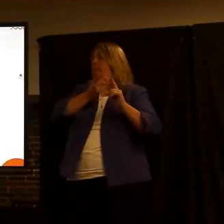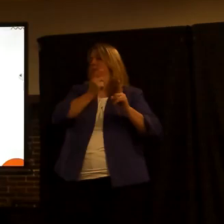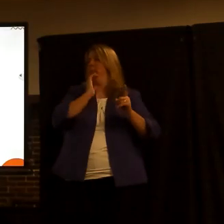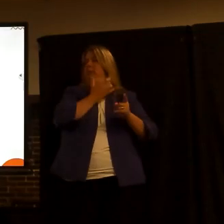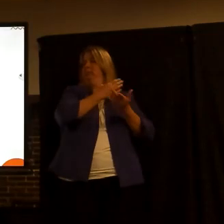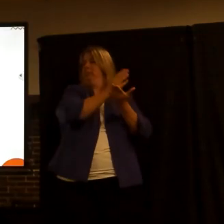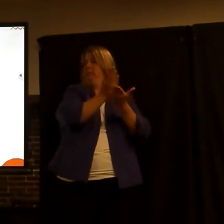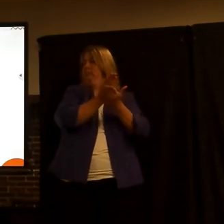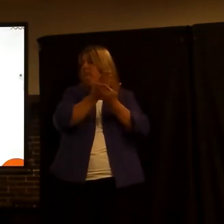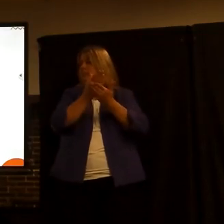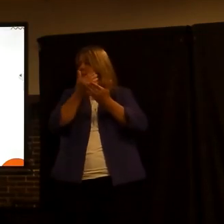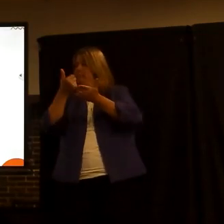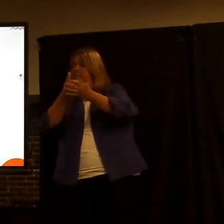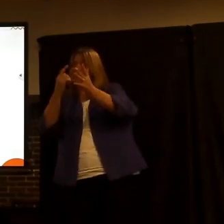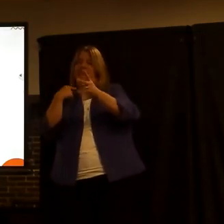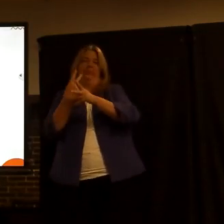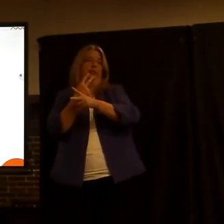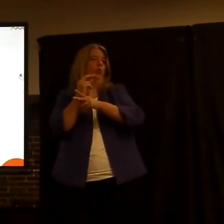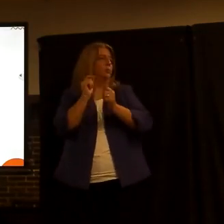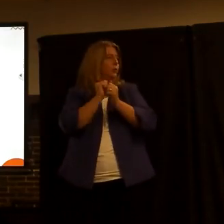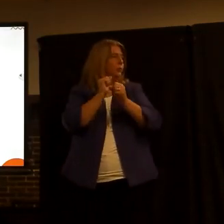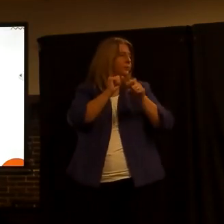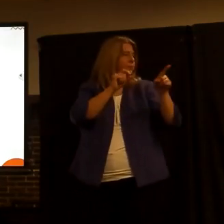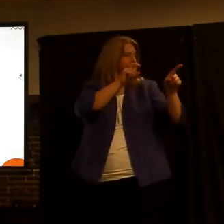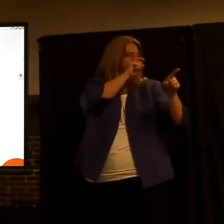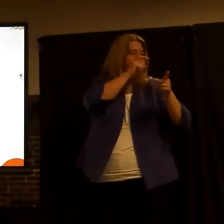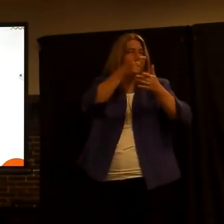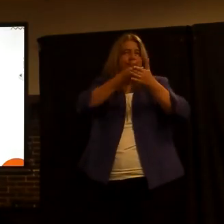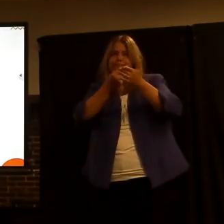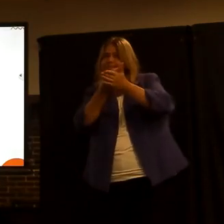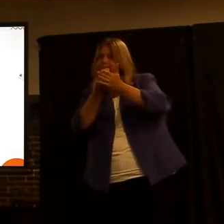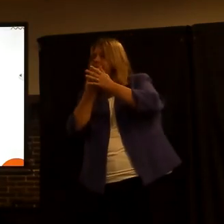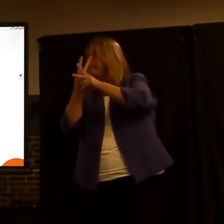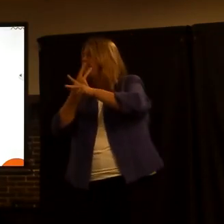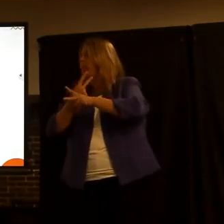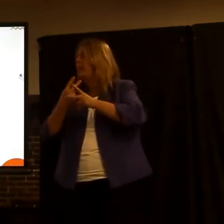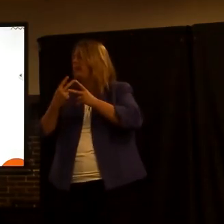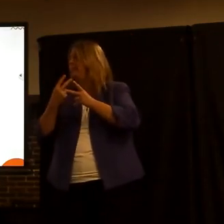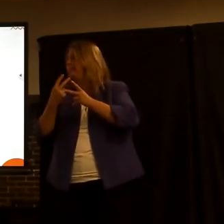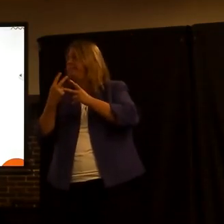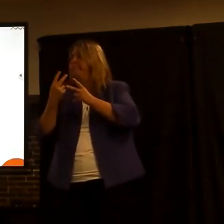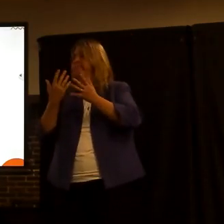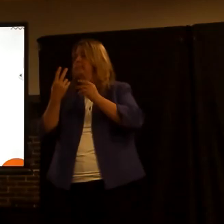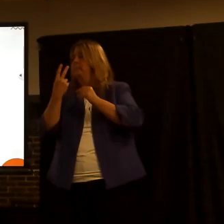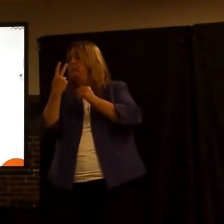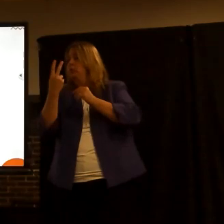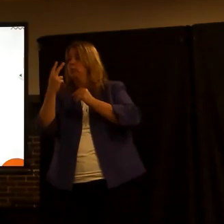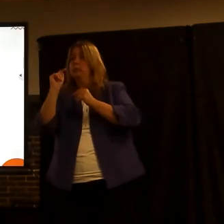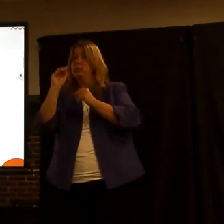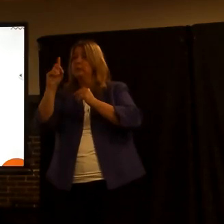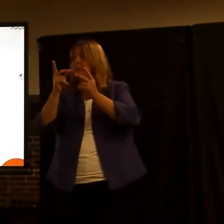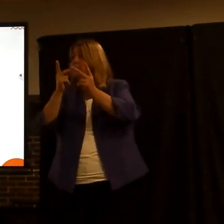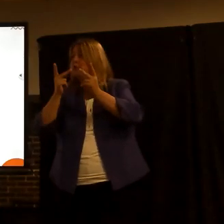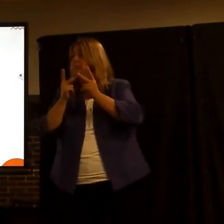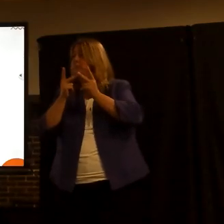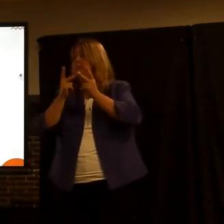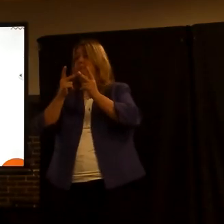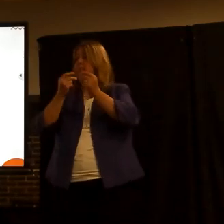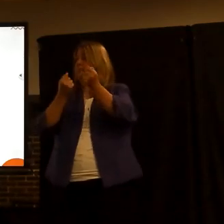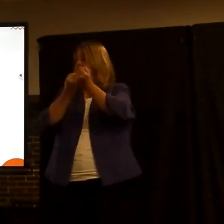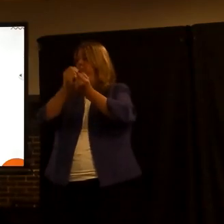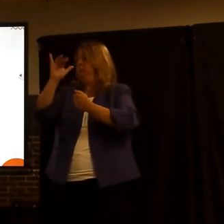few positions by those funds. We do not want to be supporting that through our budget. So I'll be working closely with Jeremy to determine how